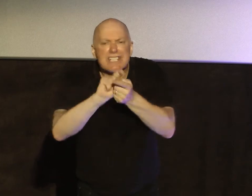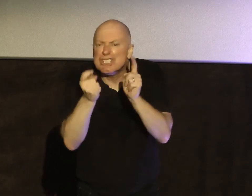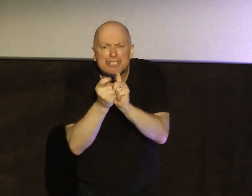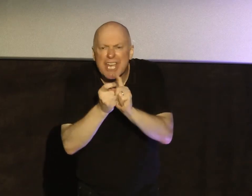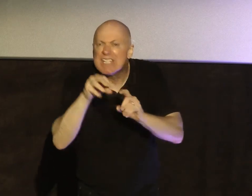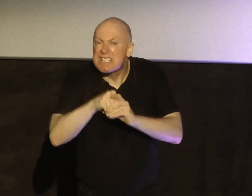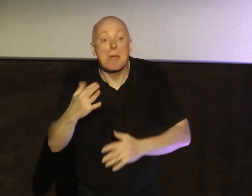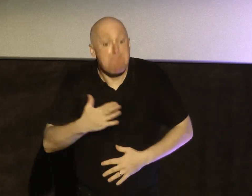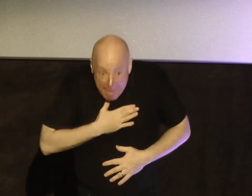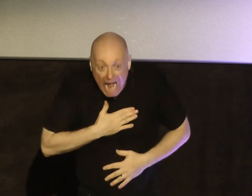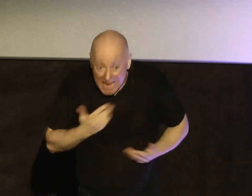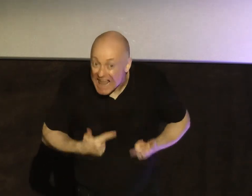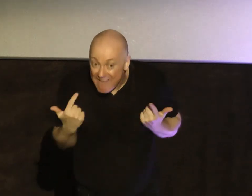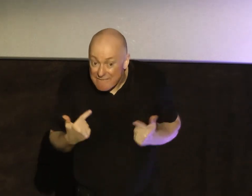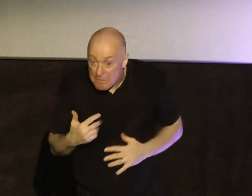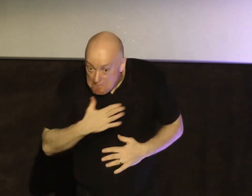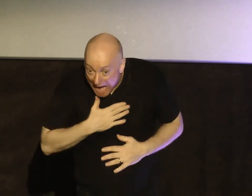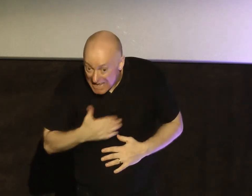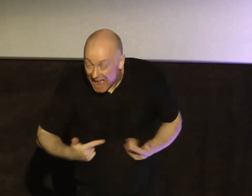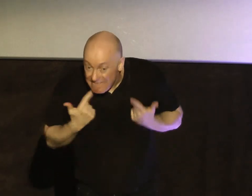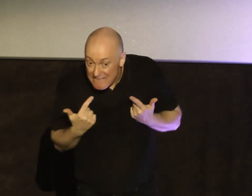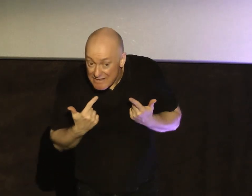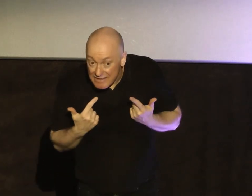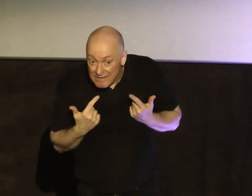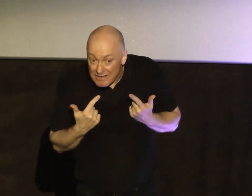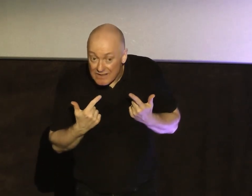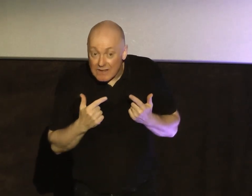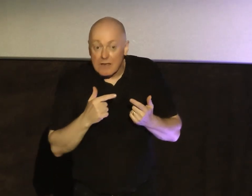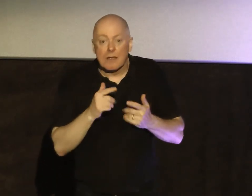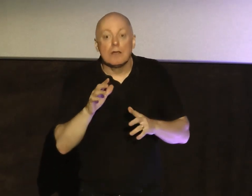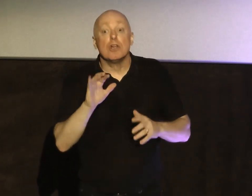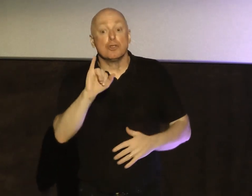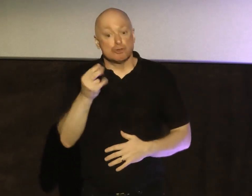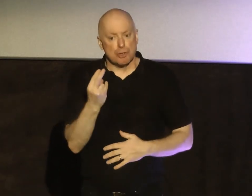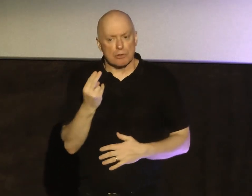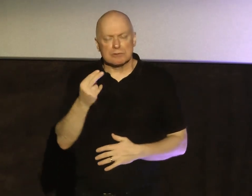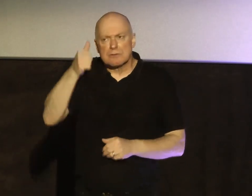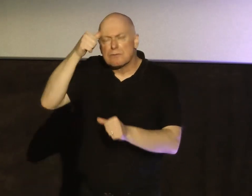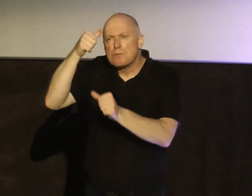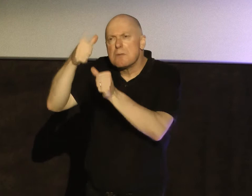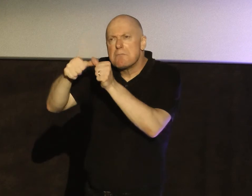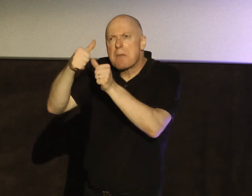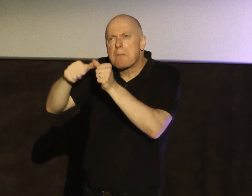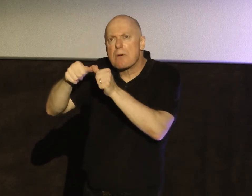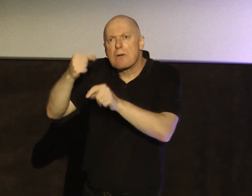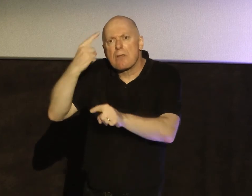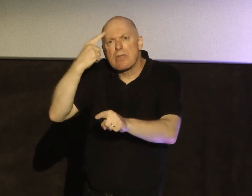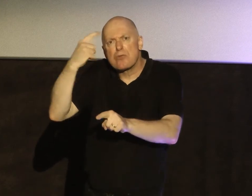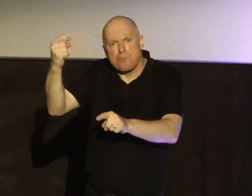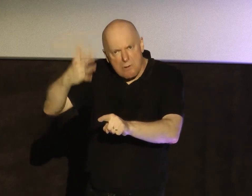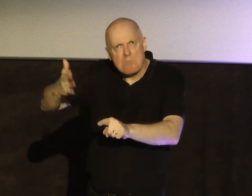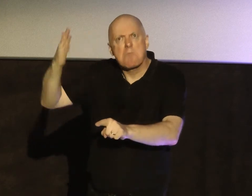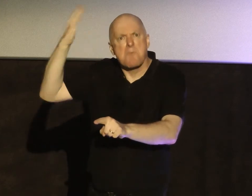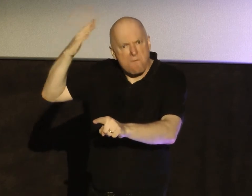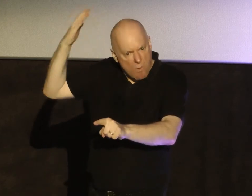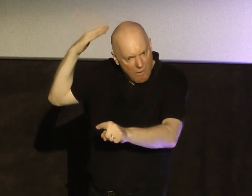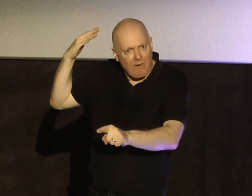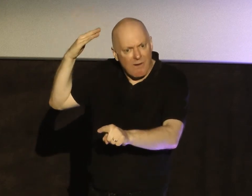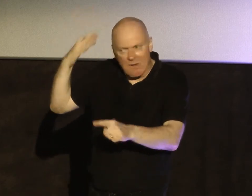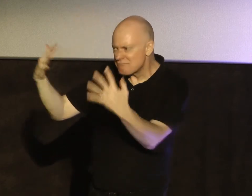my life? Notice verses 9 to 15. It says, "And Joseph remembered the dreams that he had dreamed of them." So, verse 6 shows